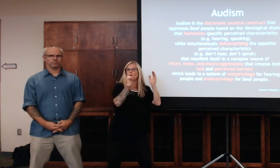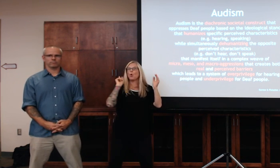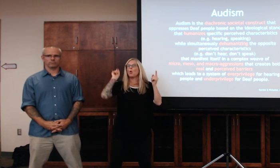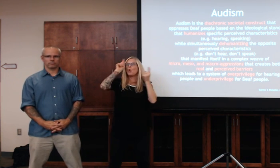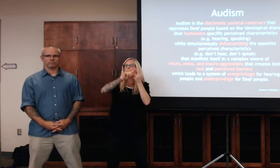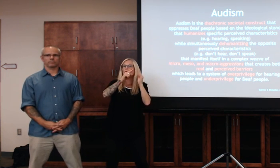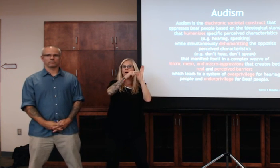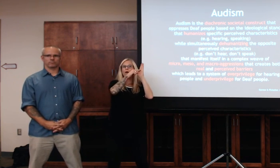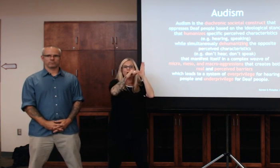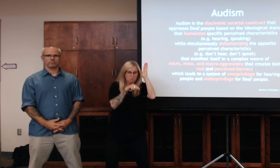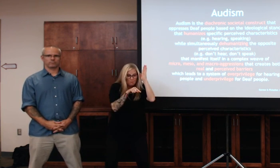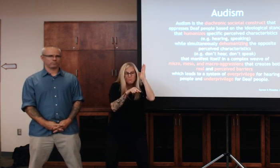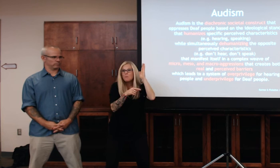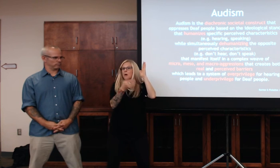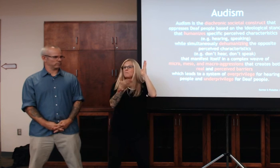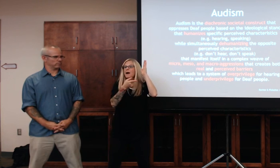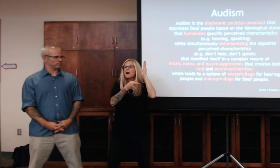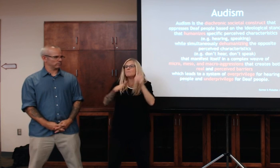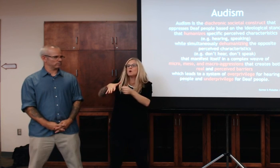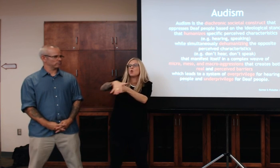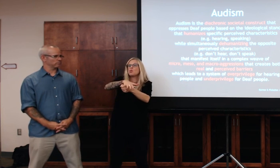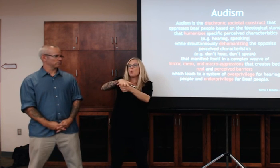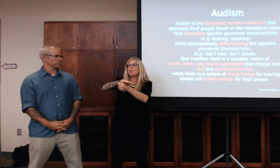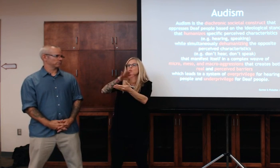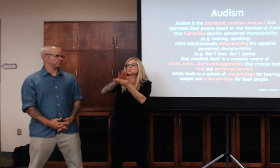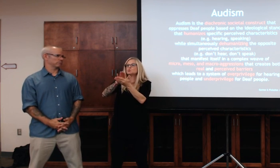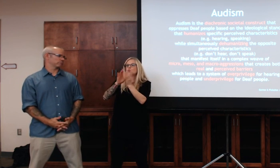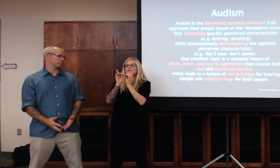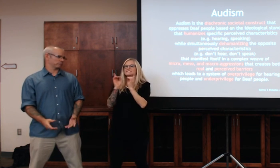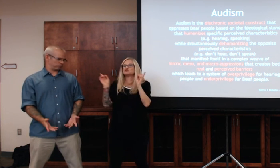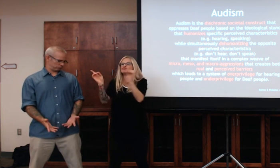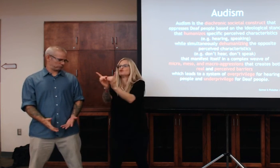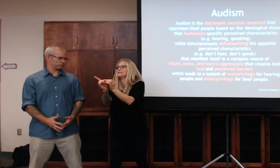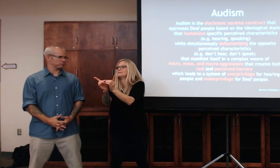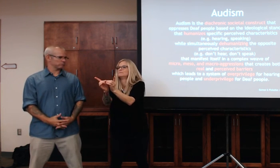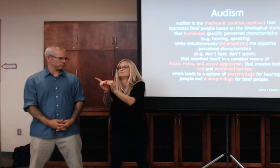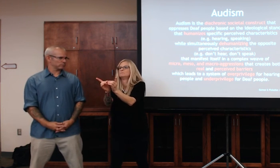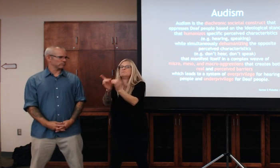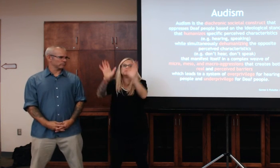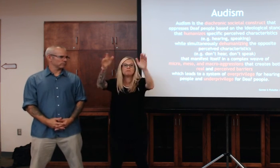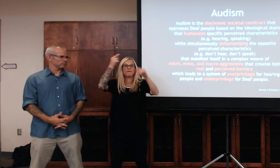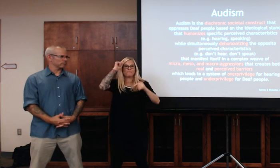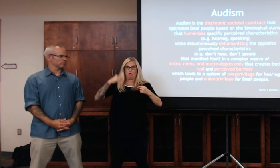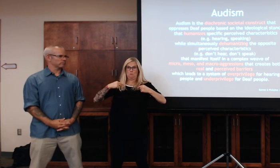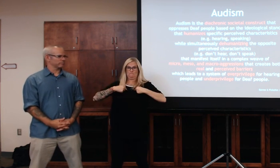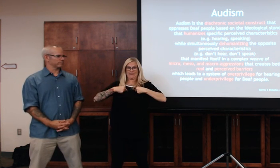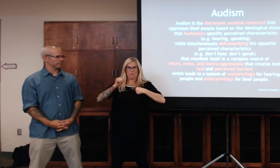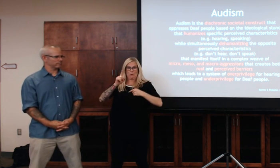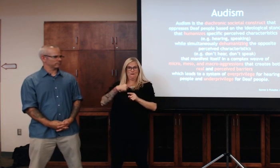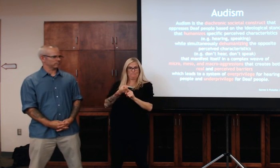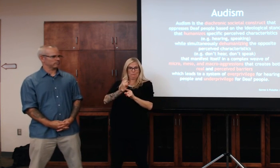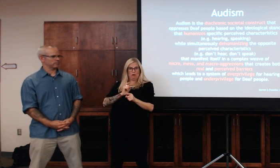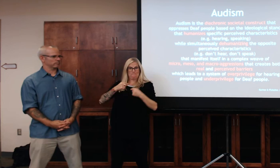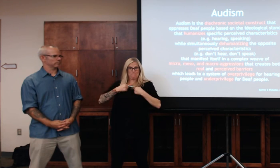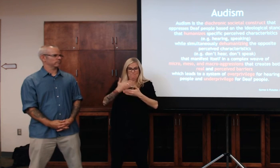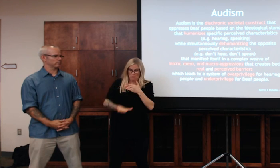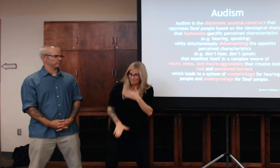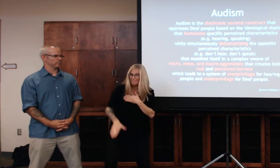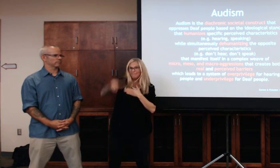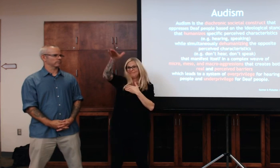level. And then down to maybe your local school district. Now for myself, where I'm from, where I was born